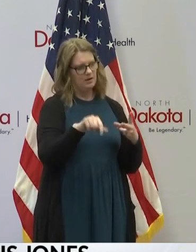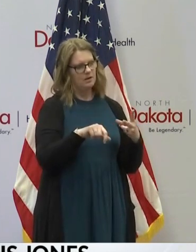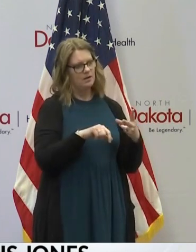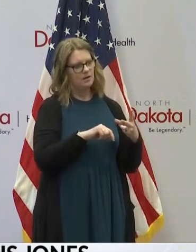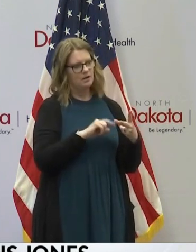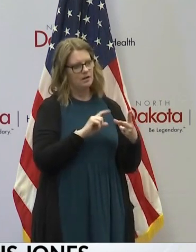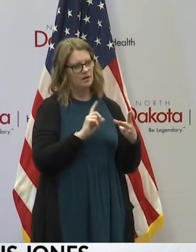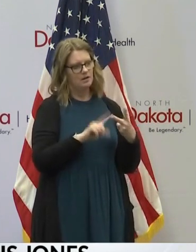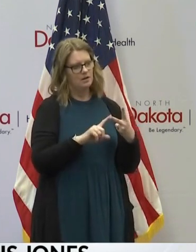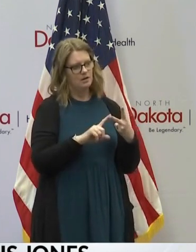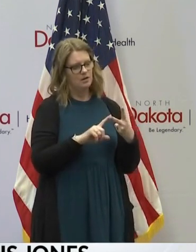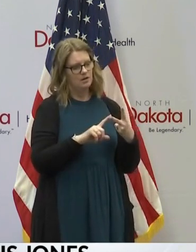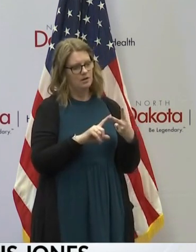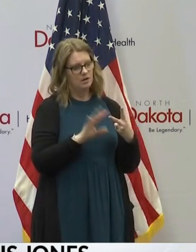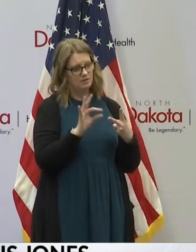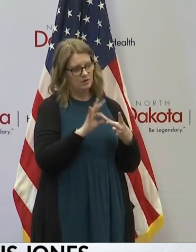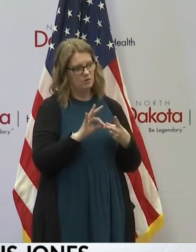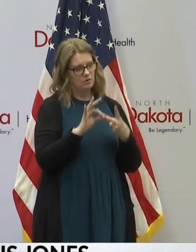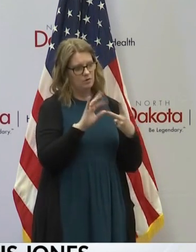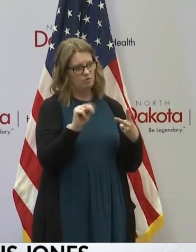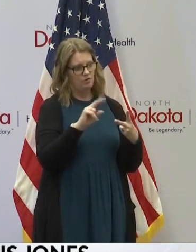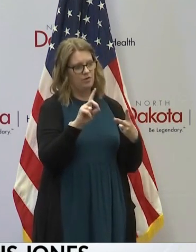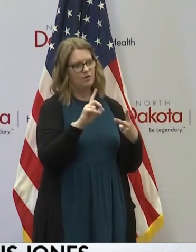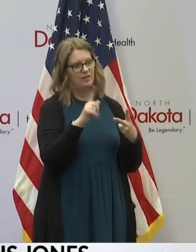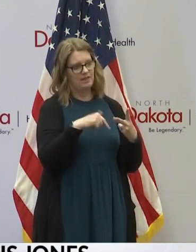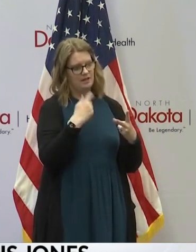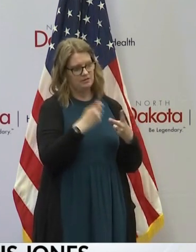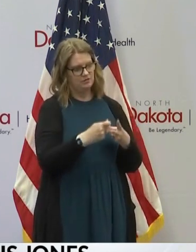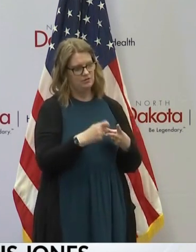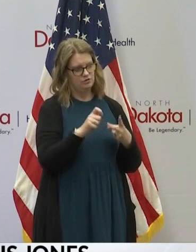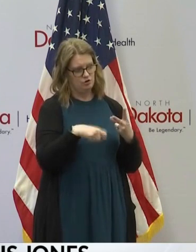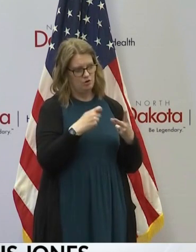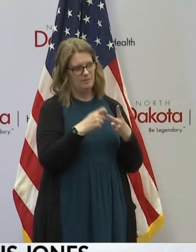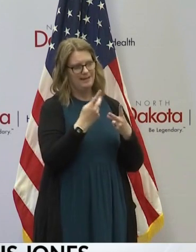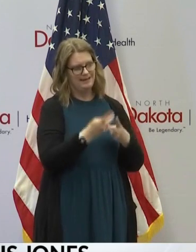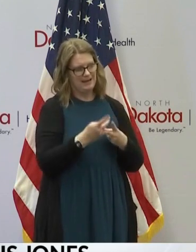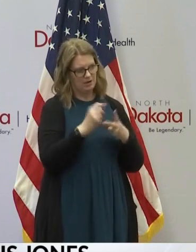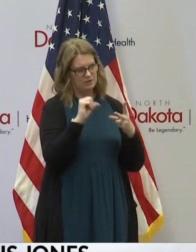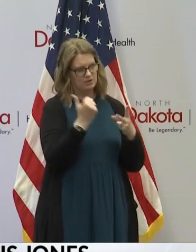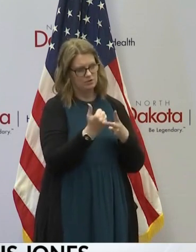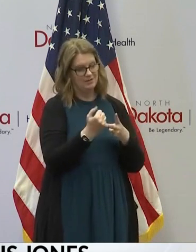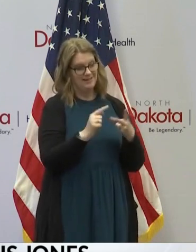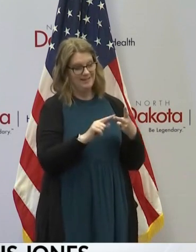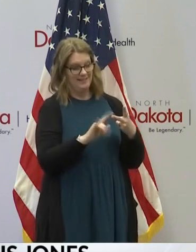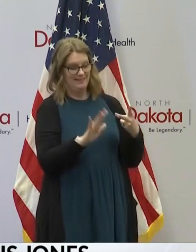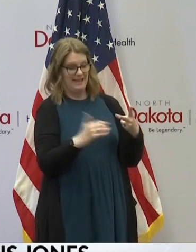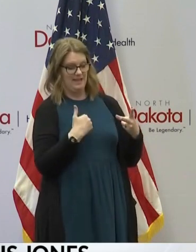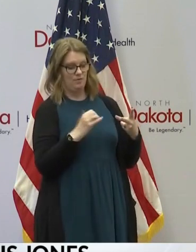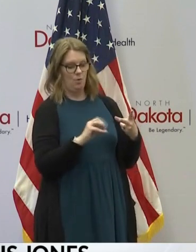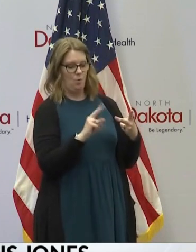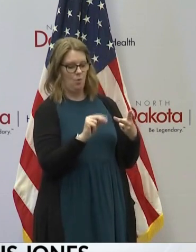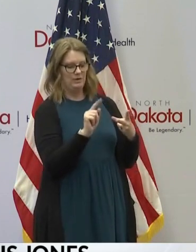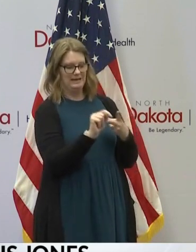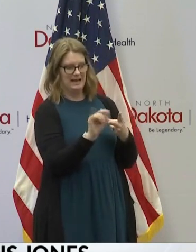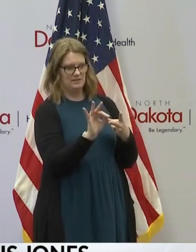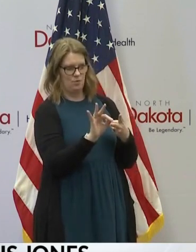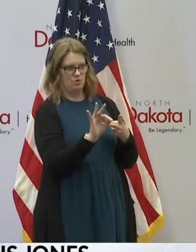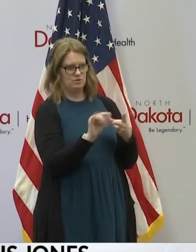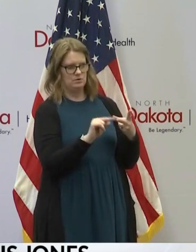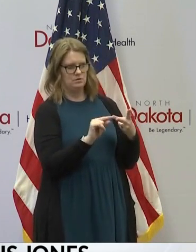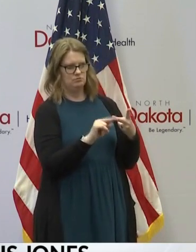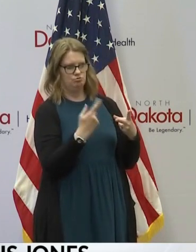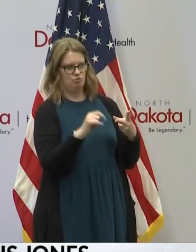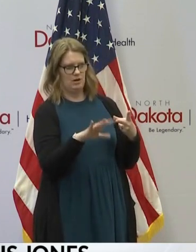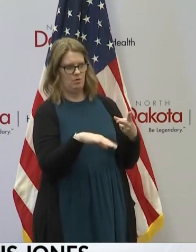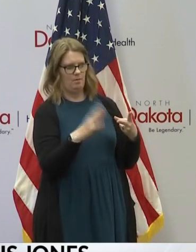And also, you've been coordinating with the North Dakota Long-Term Care Association, who has a task force they're setting up in order to try to